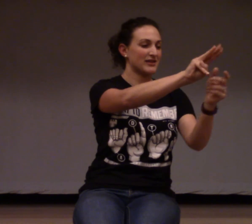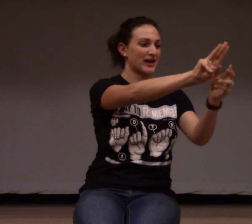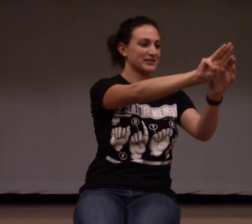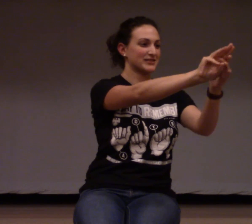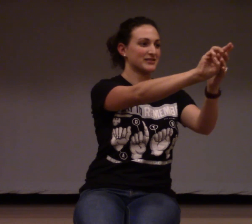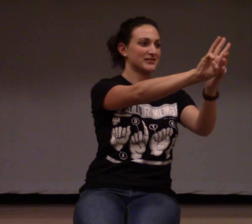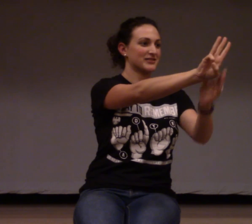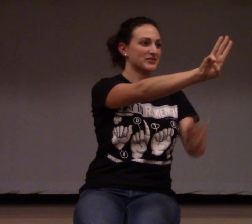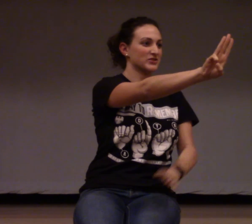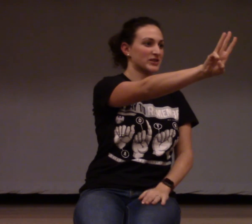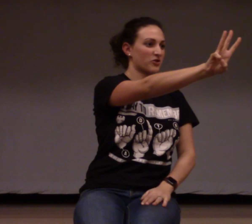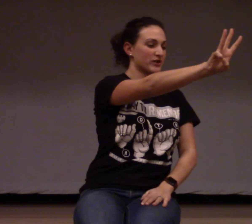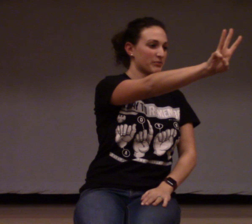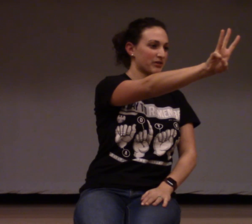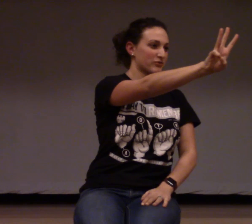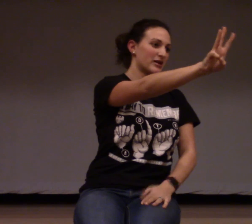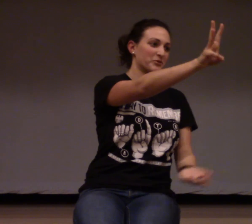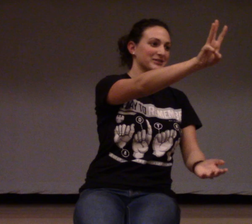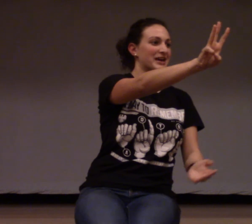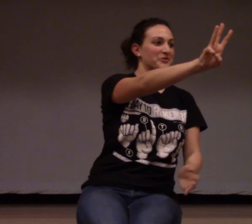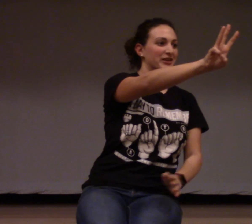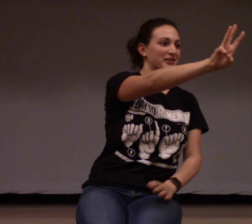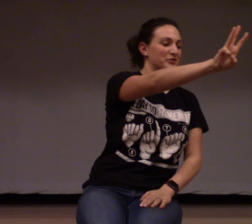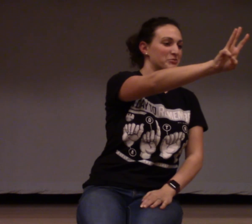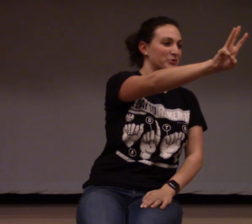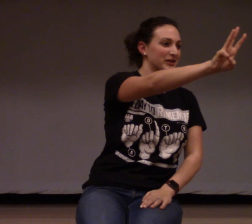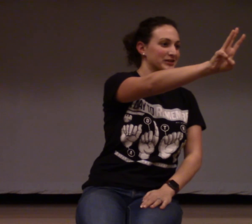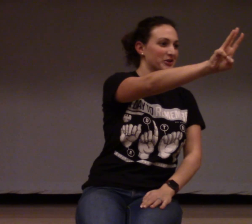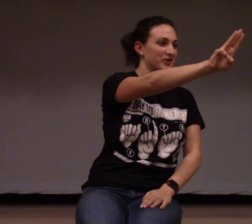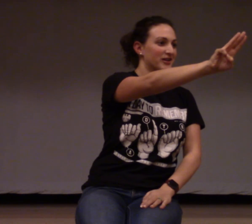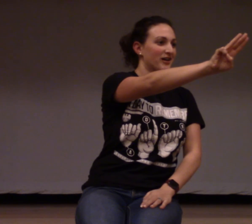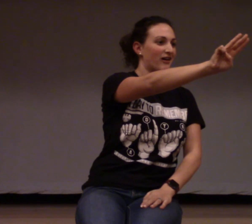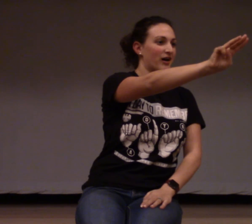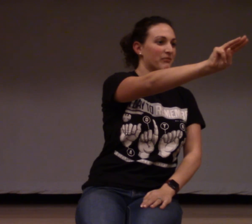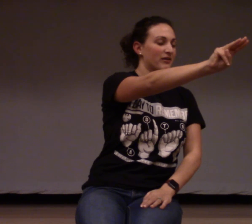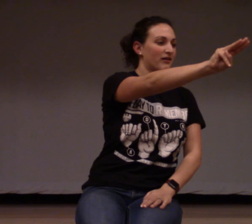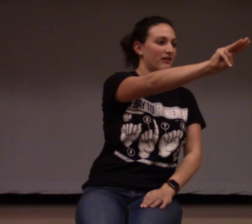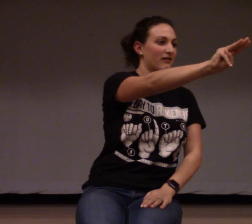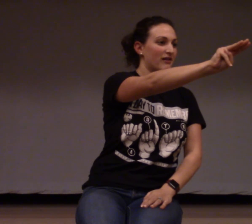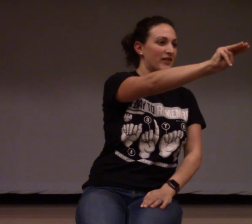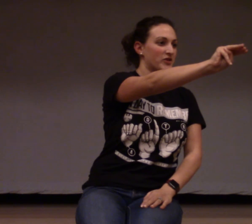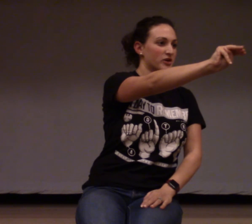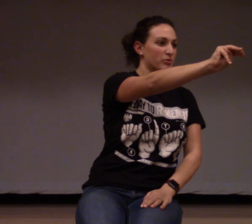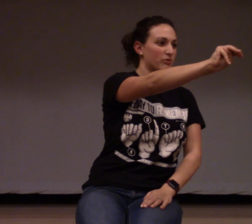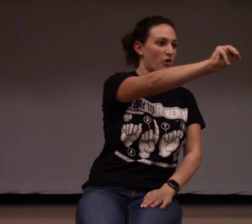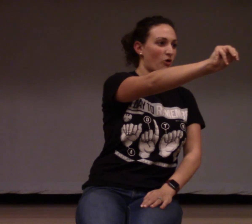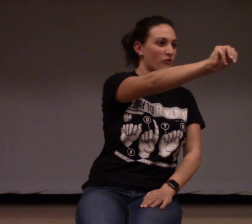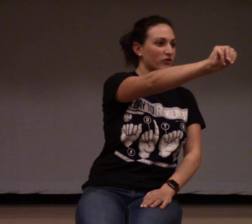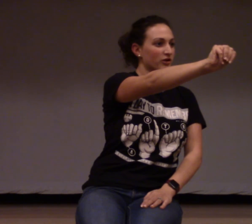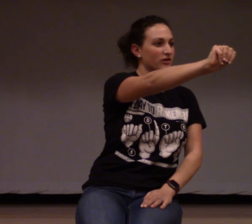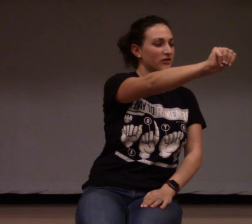yes. So it's like you're holding up a 3. Well, it's not really a 3, but we'll get there. And then you're going to put them over your